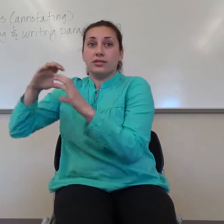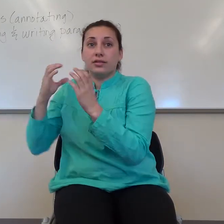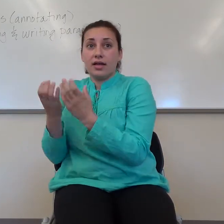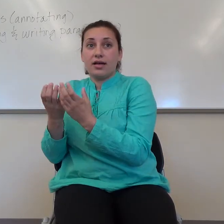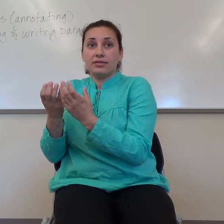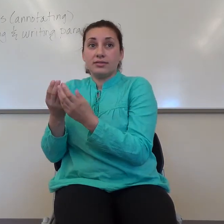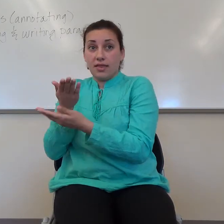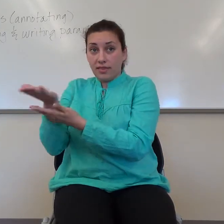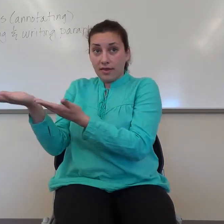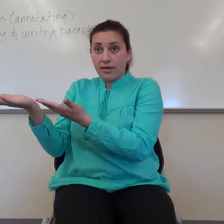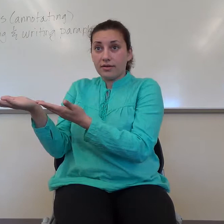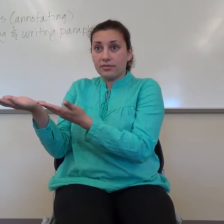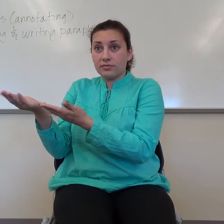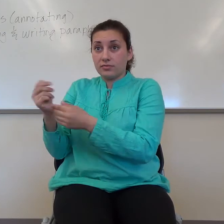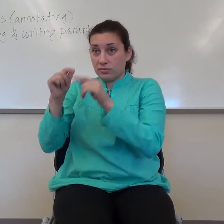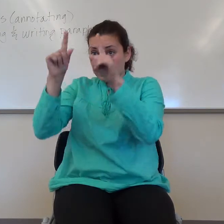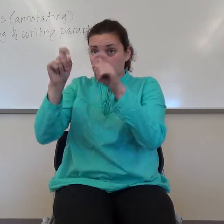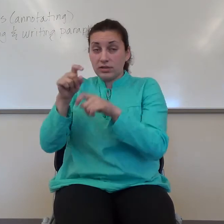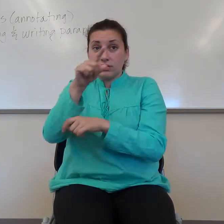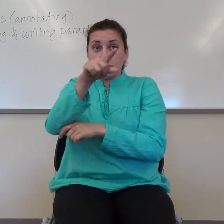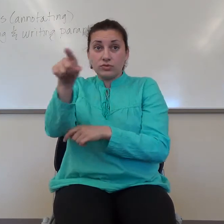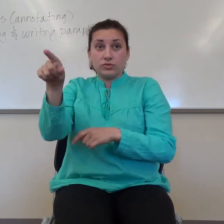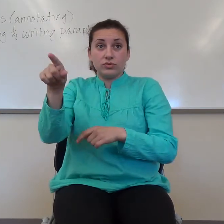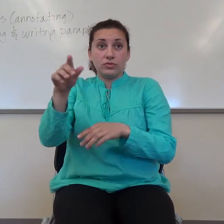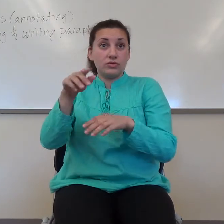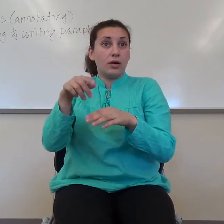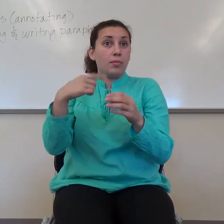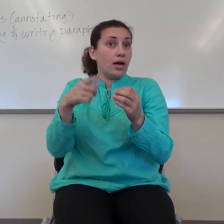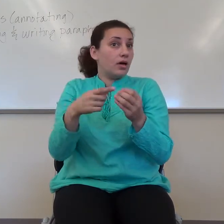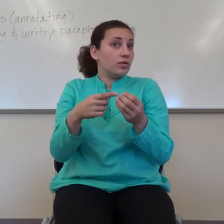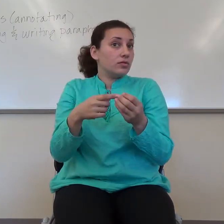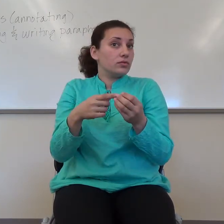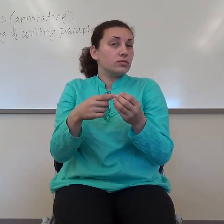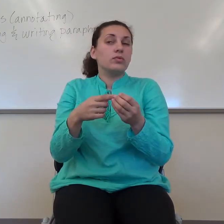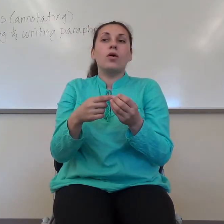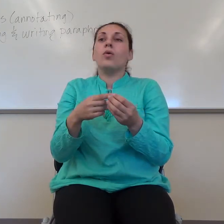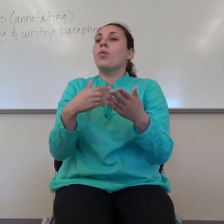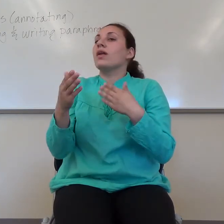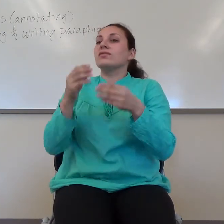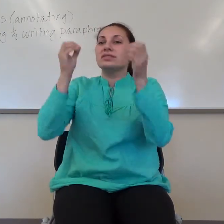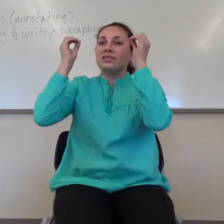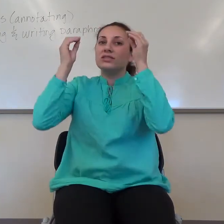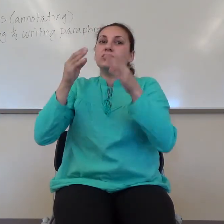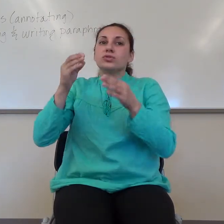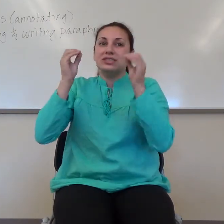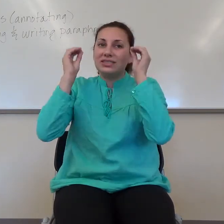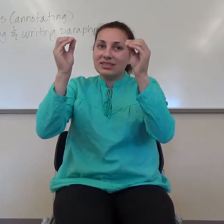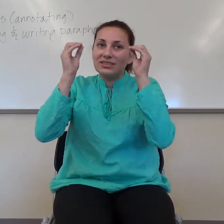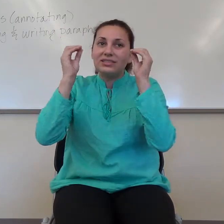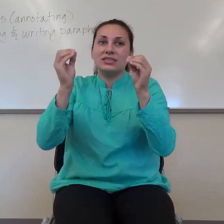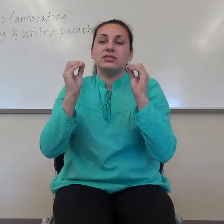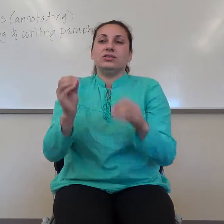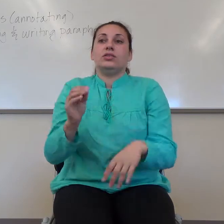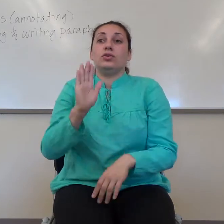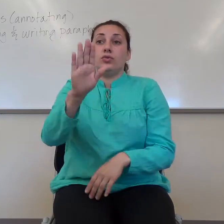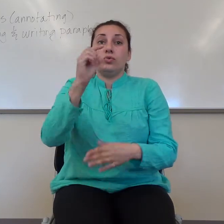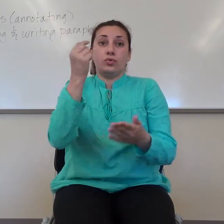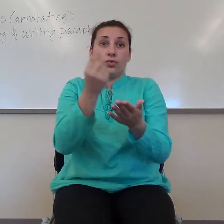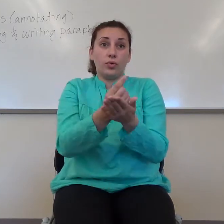what you're being tested on is the content. Your grade is going to be whether you remember that